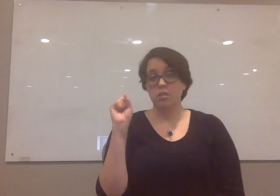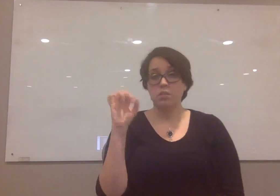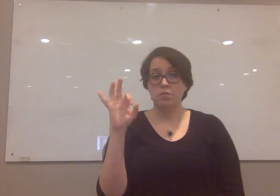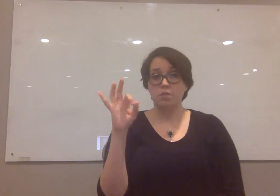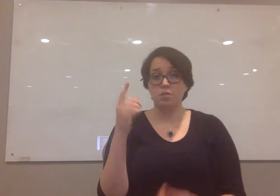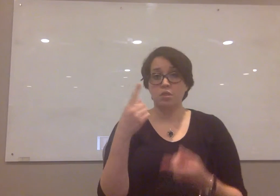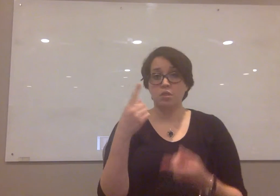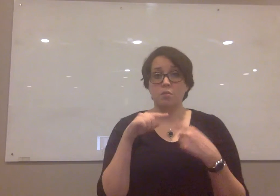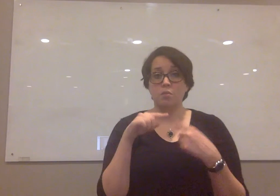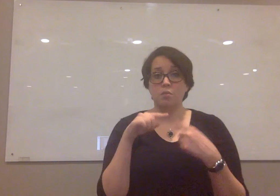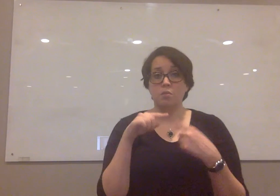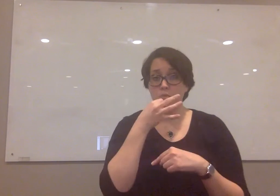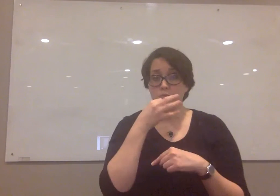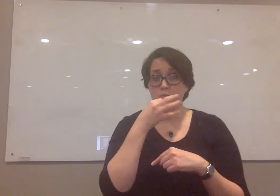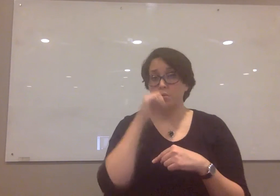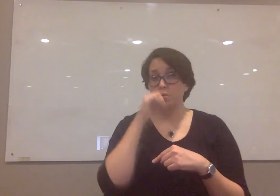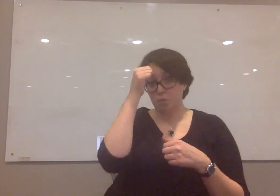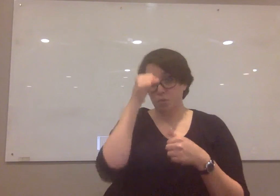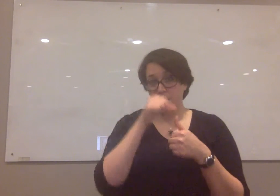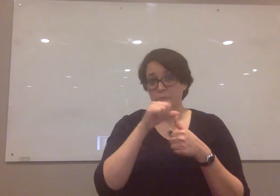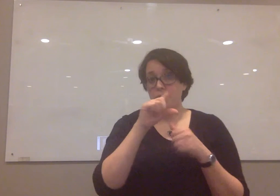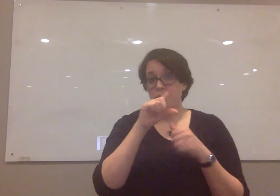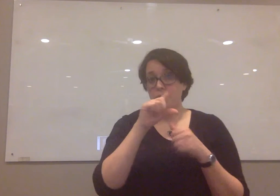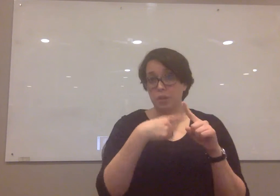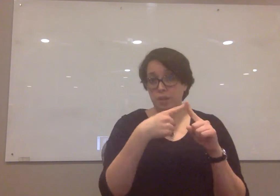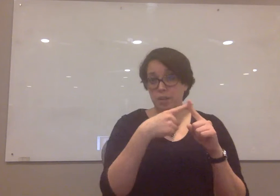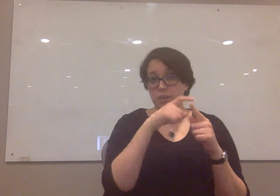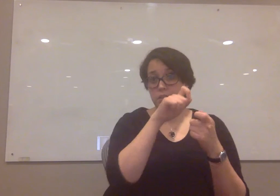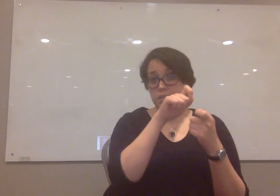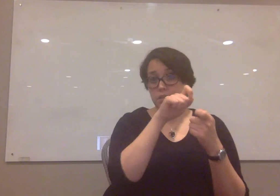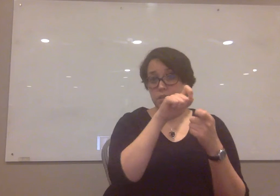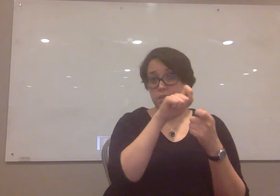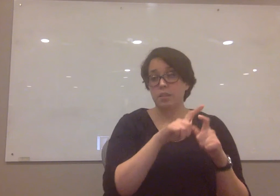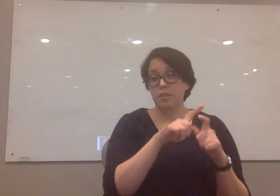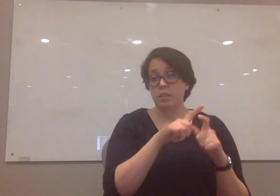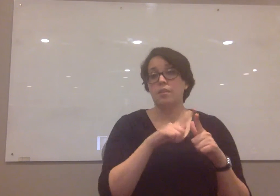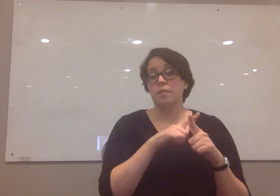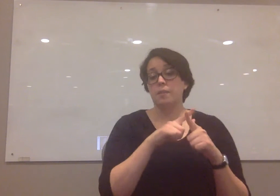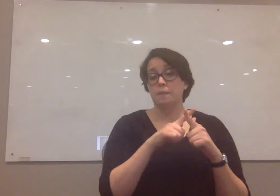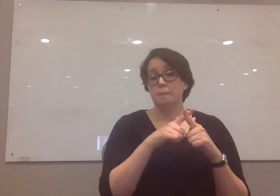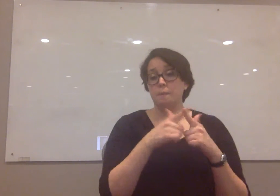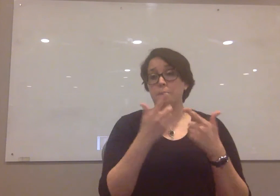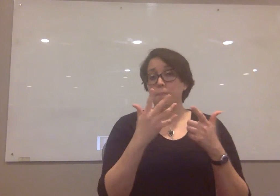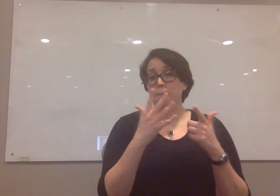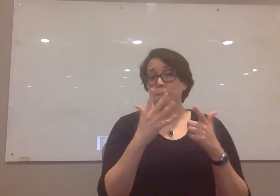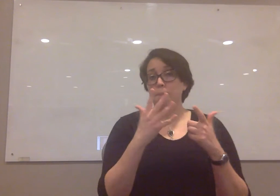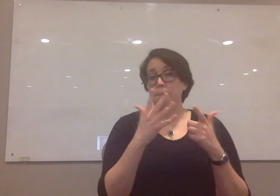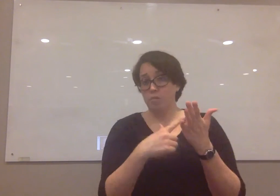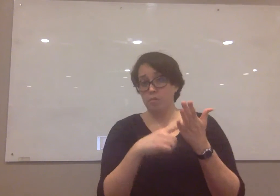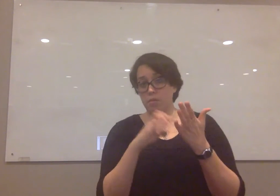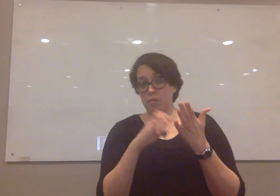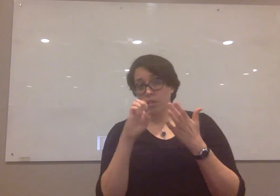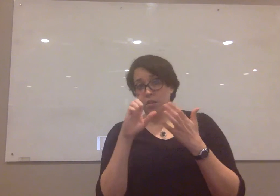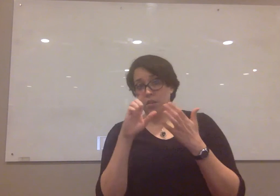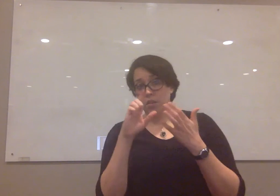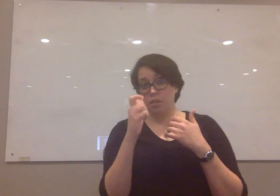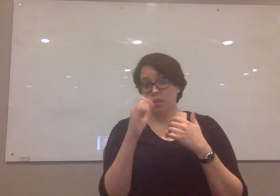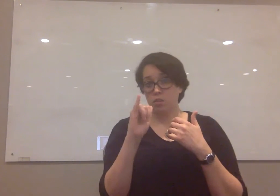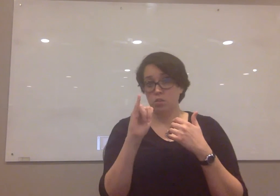when exactly. And then, as we discussed, Elixir 1.2 just came out. A